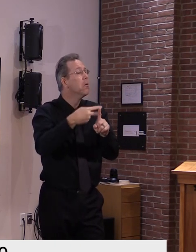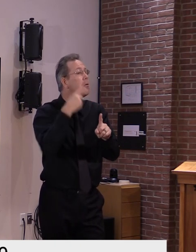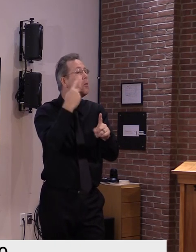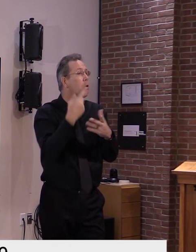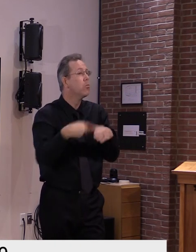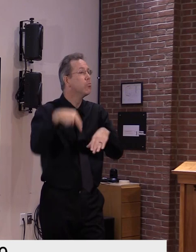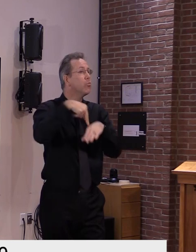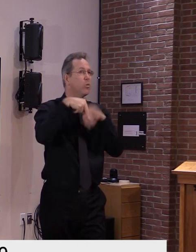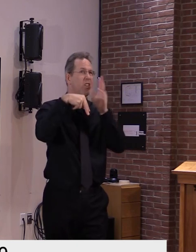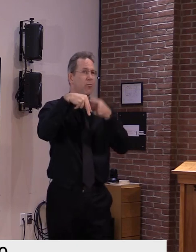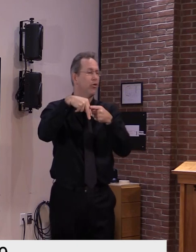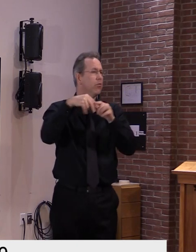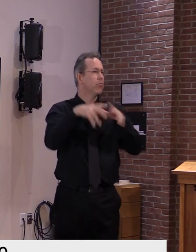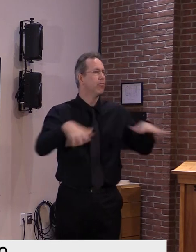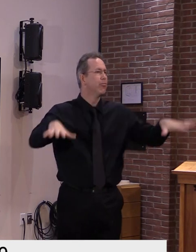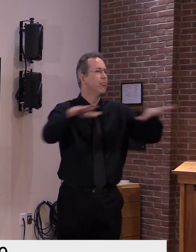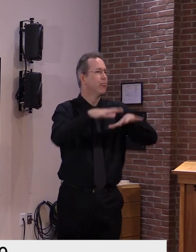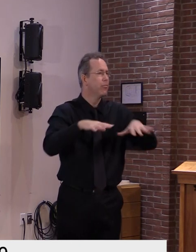Great, thanks, Governor.